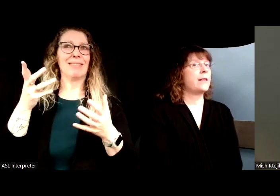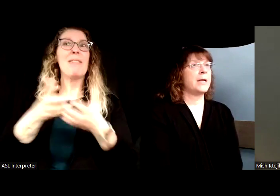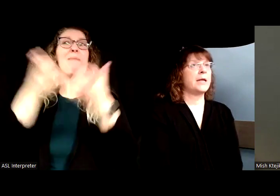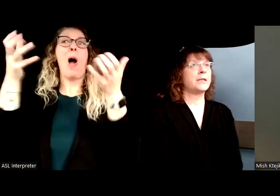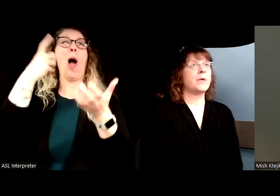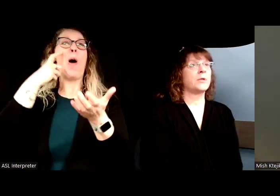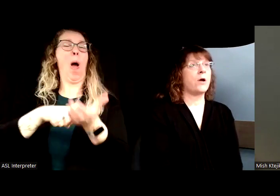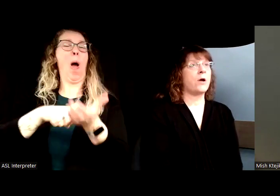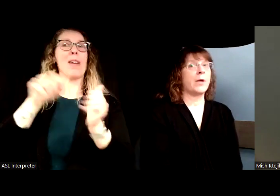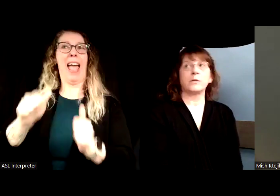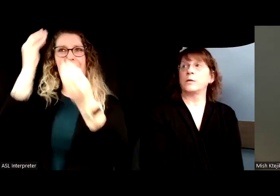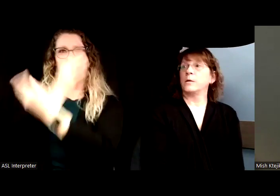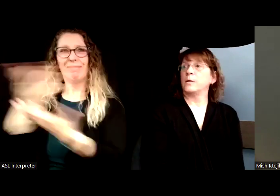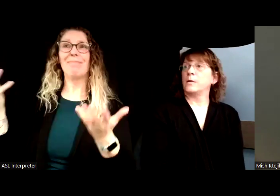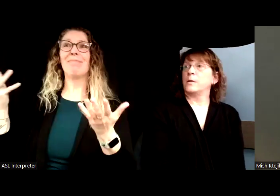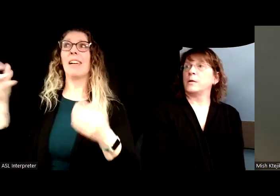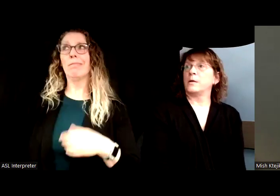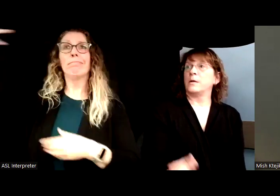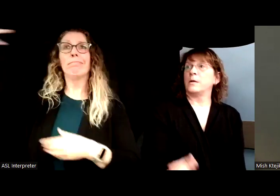participate in meetings to be able to comment.